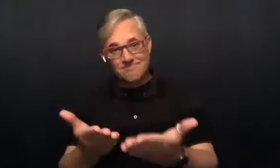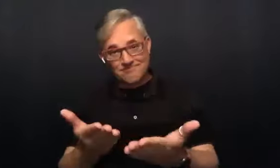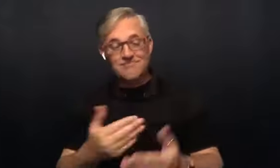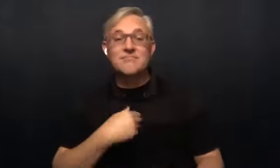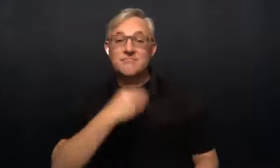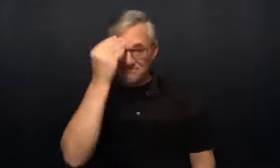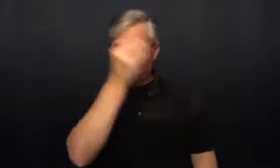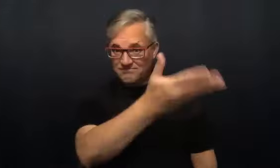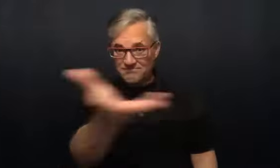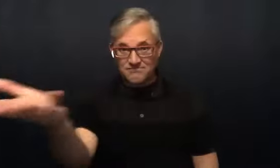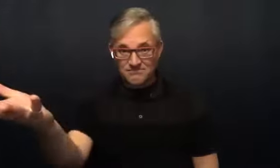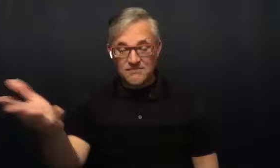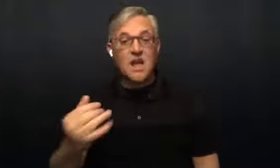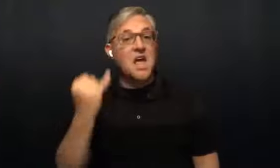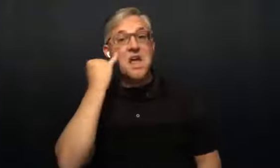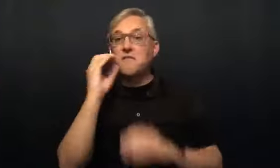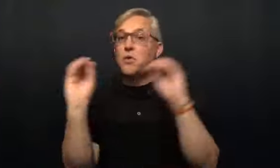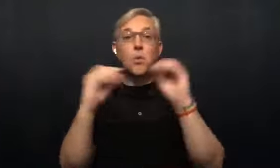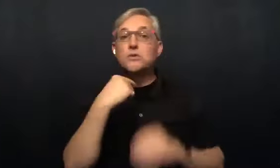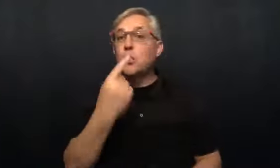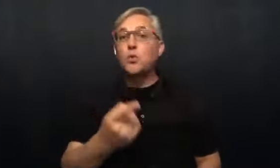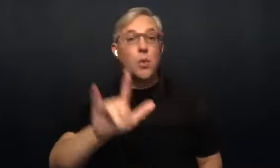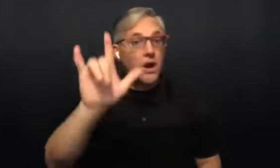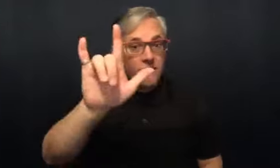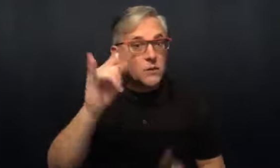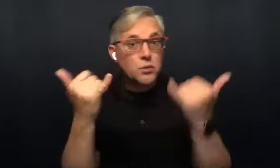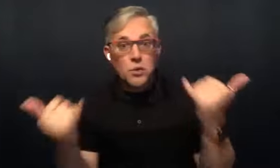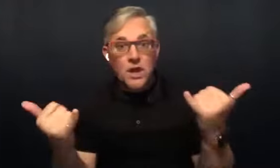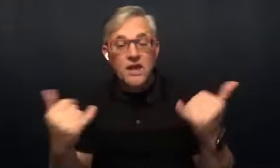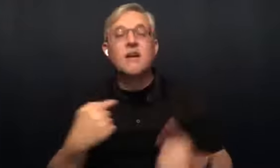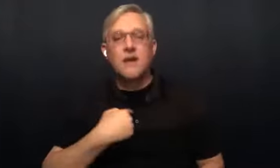on this call, if no one's told you they loved you today, I do. God bless you.